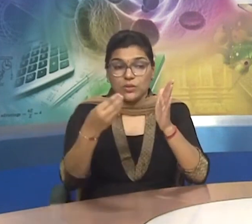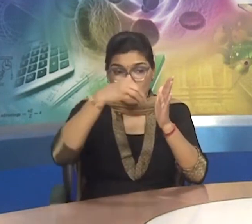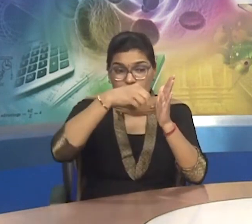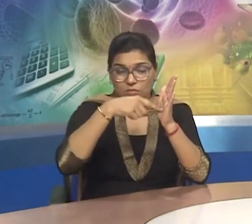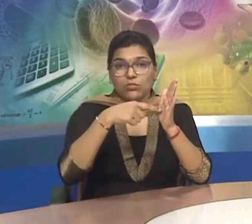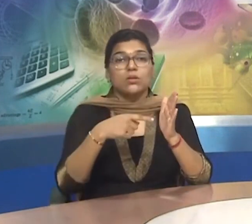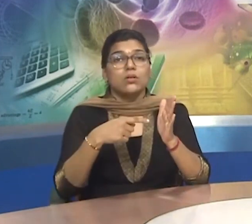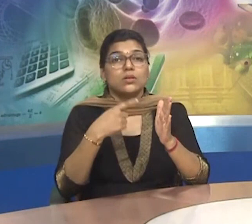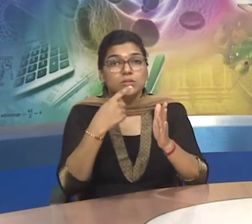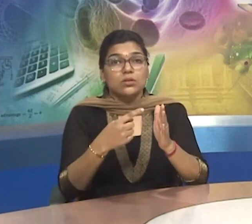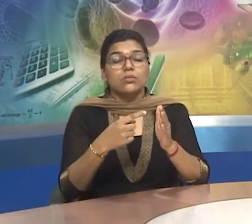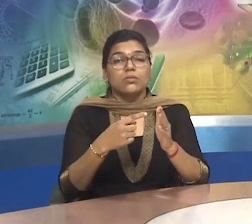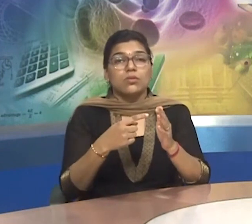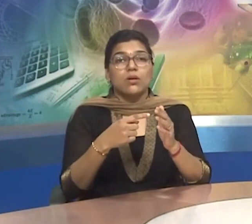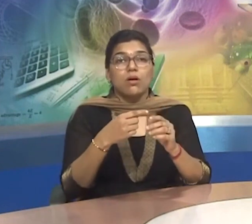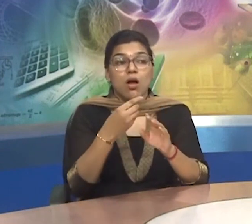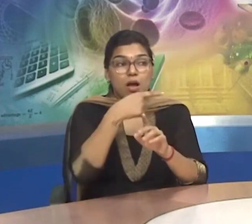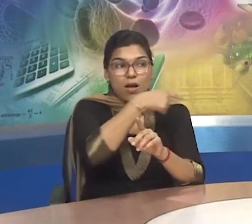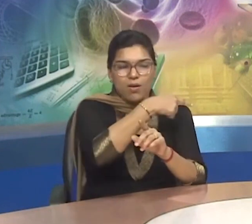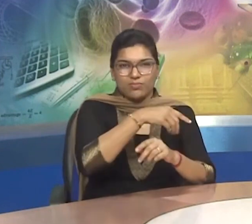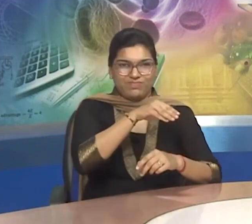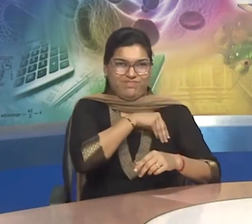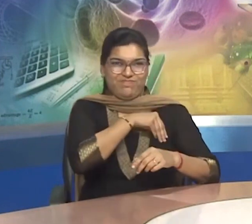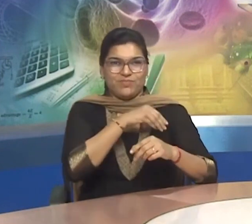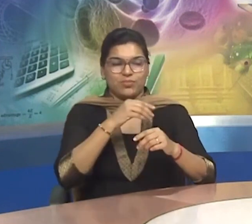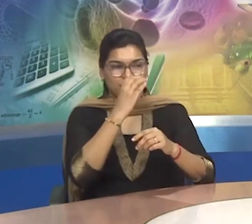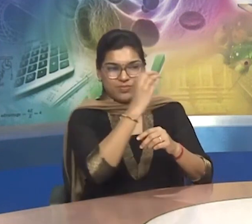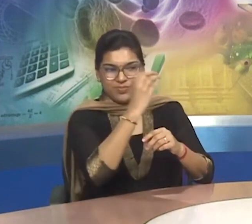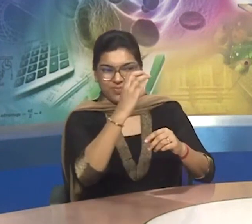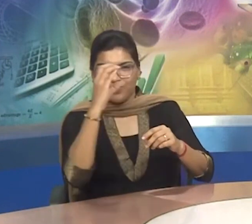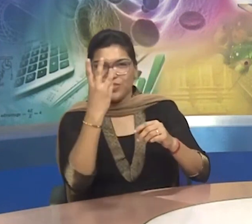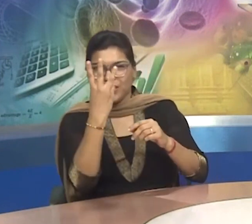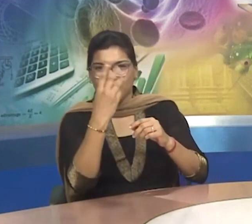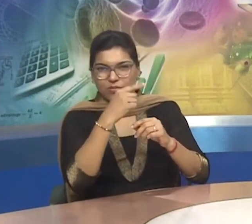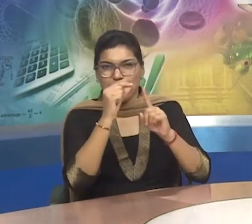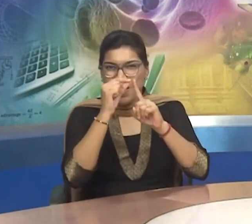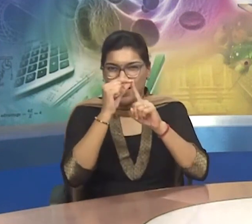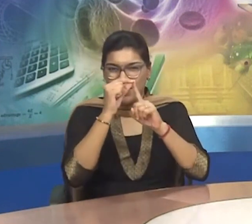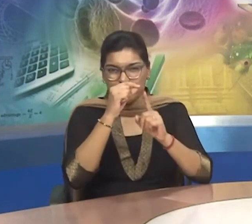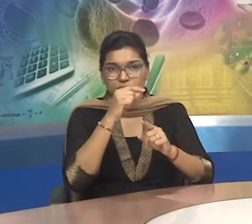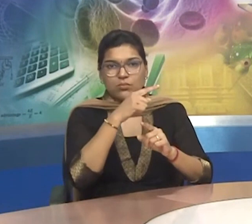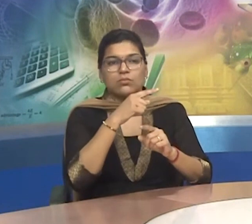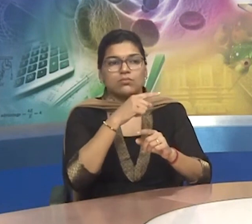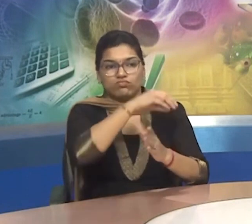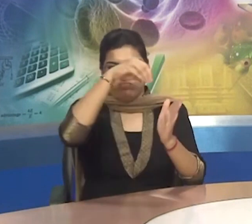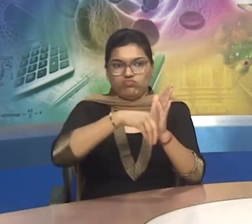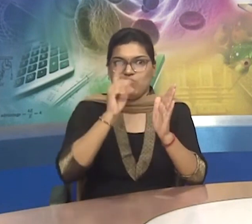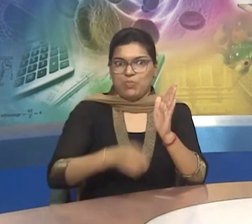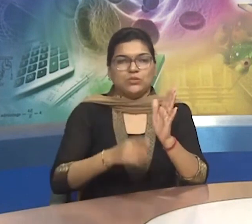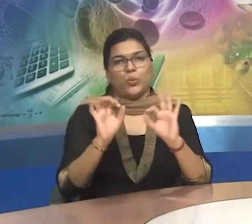are not under Article 18 of our Indian Constitution. All these 3 awards